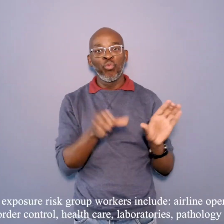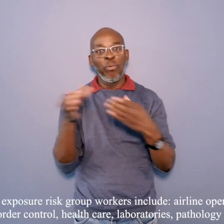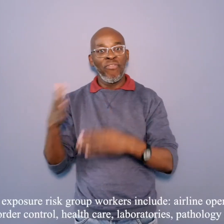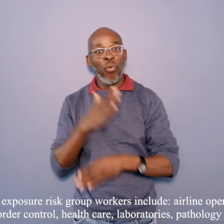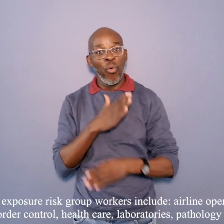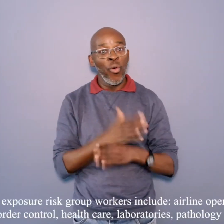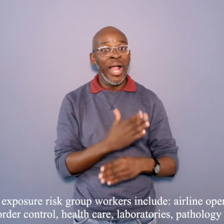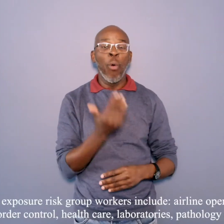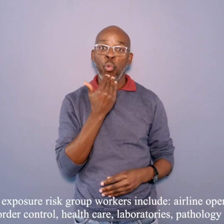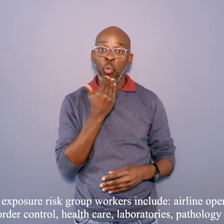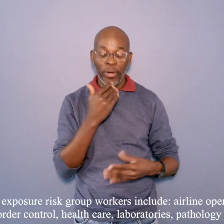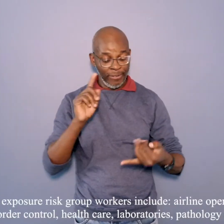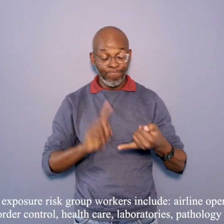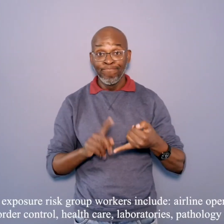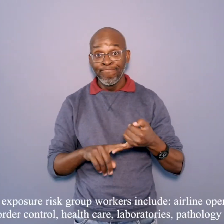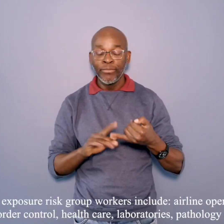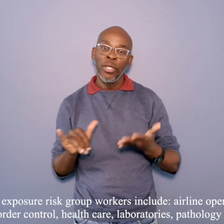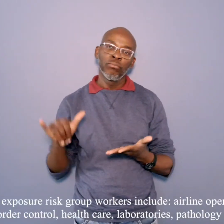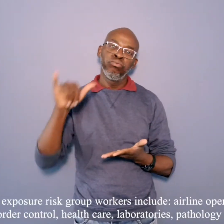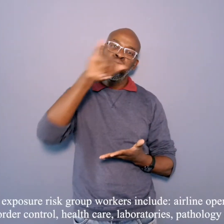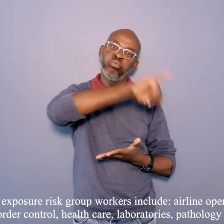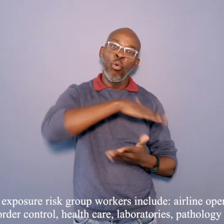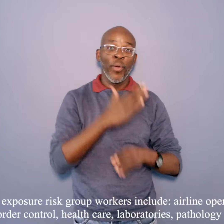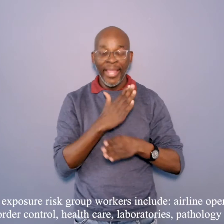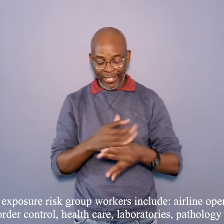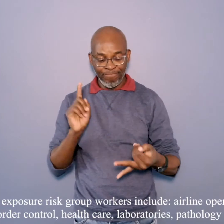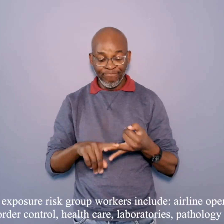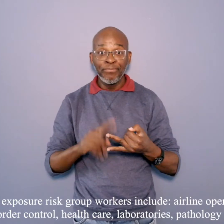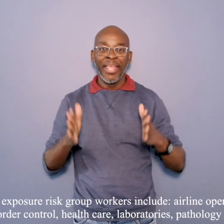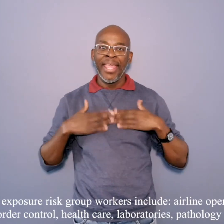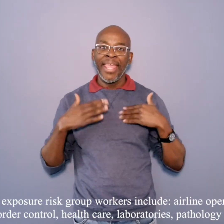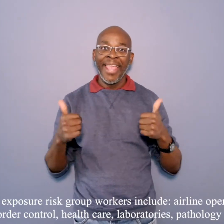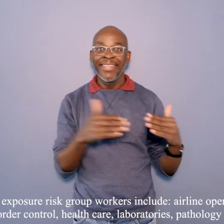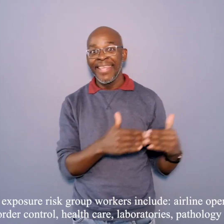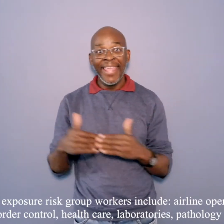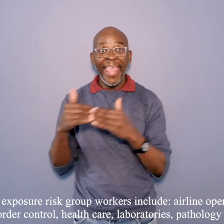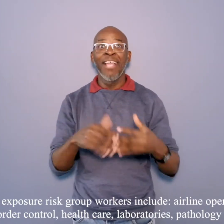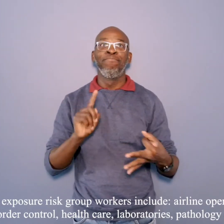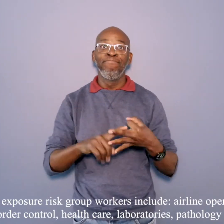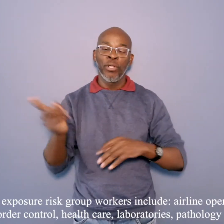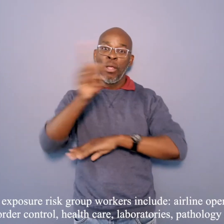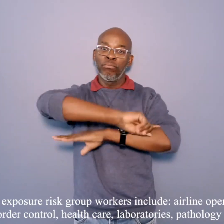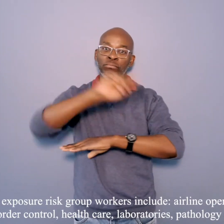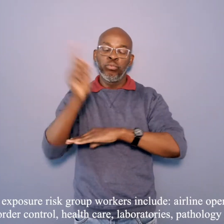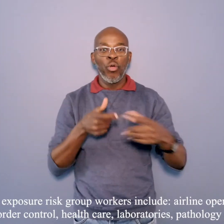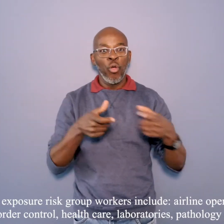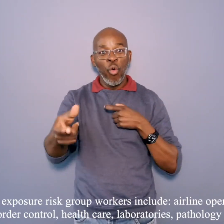Higher risk exposure group workers include airline operators, border control,